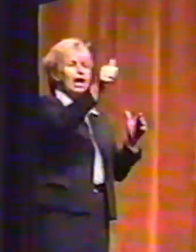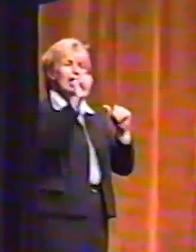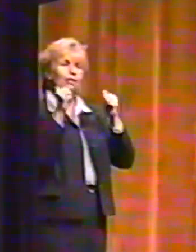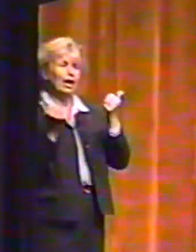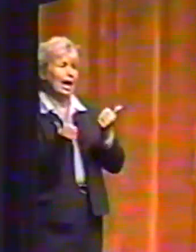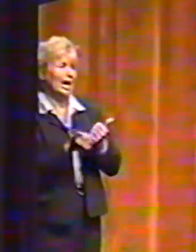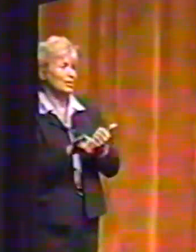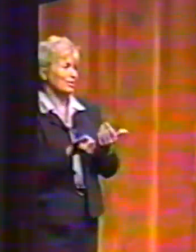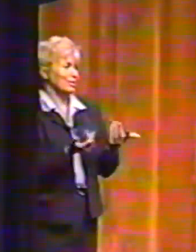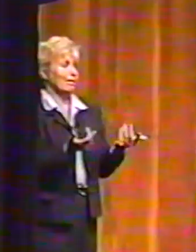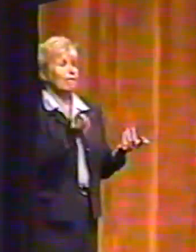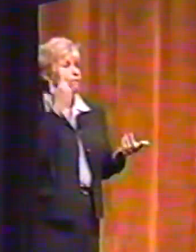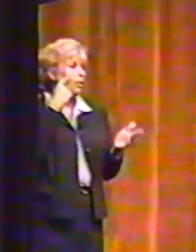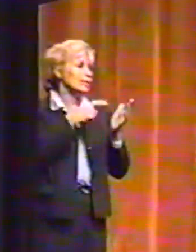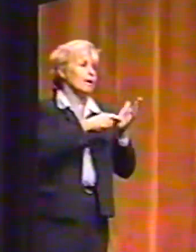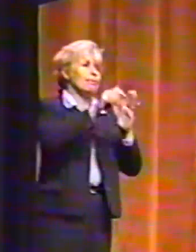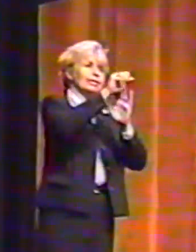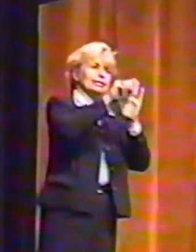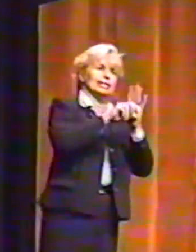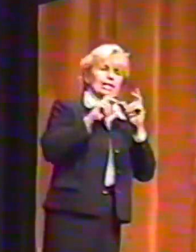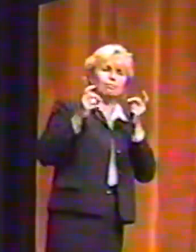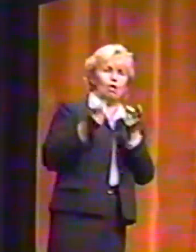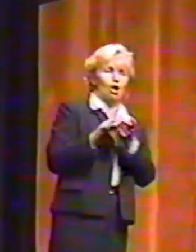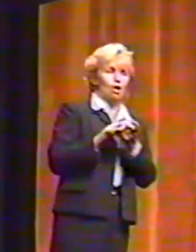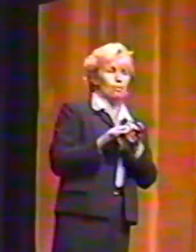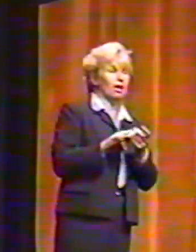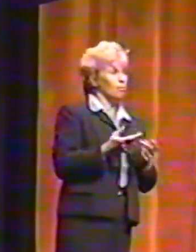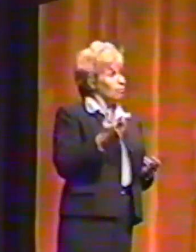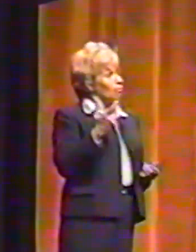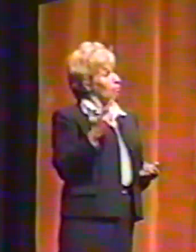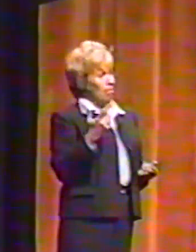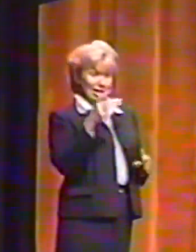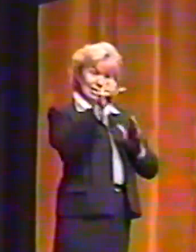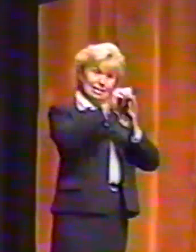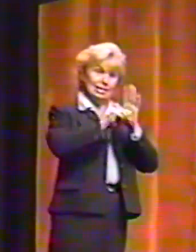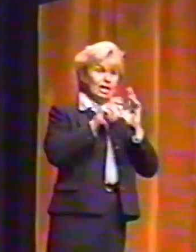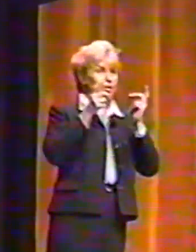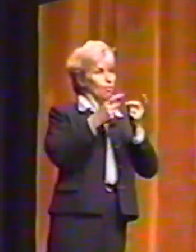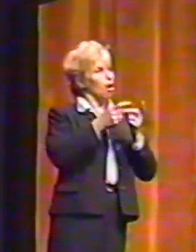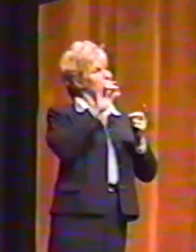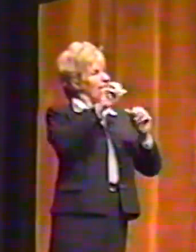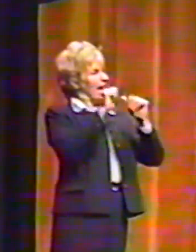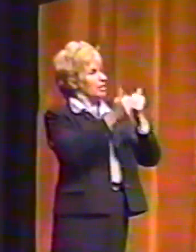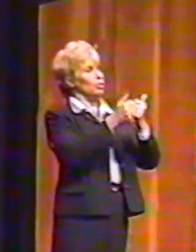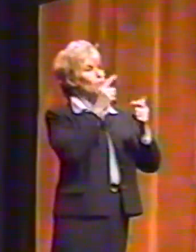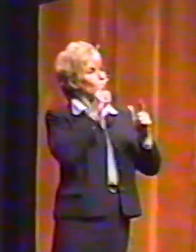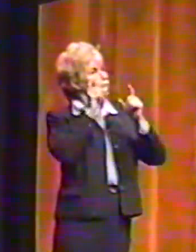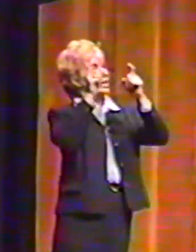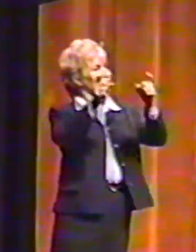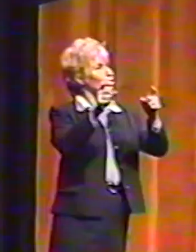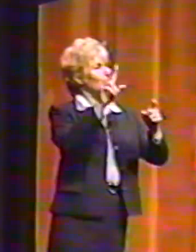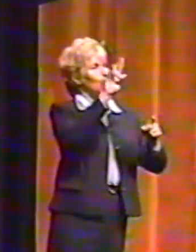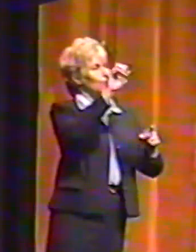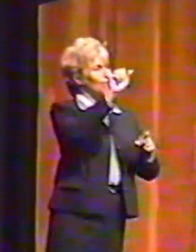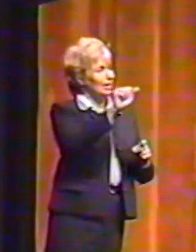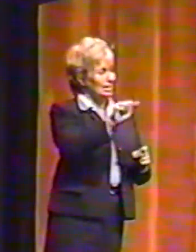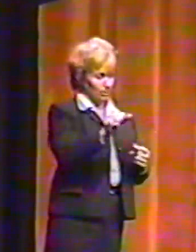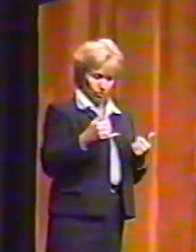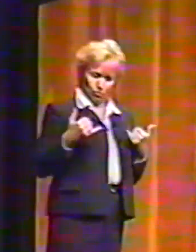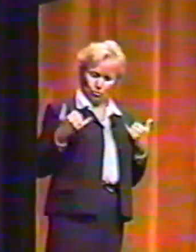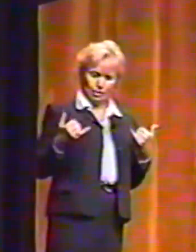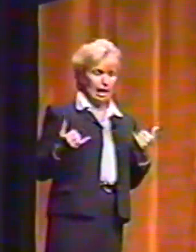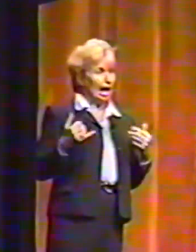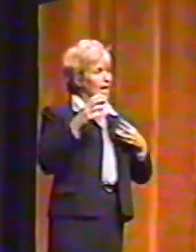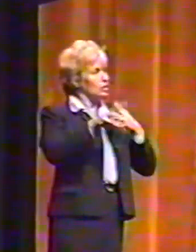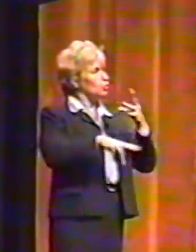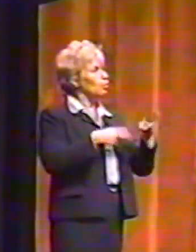information with is the State Department, which actually issues visas. And in today's world, when we're trying to protect our borders for